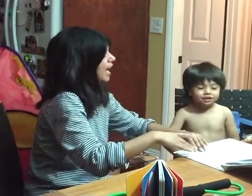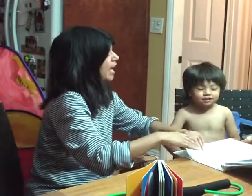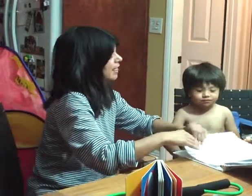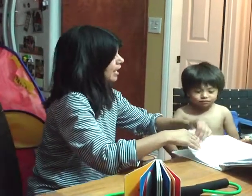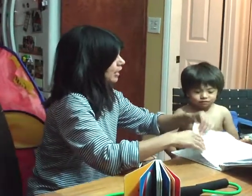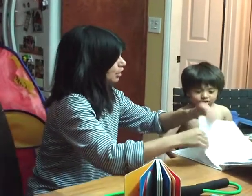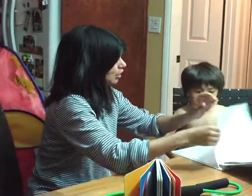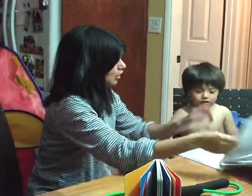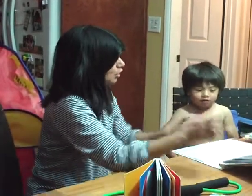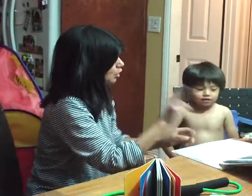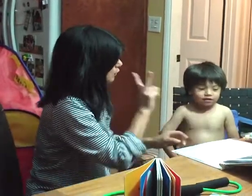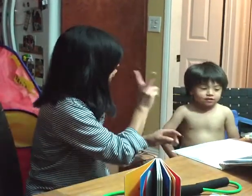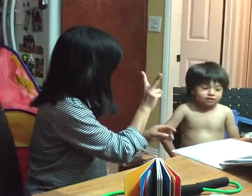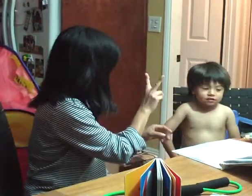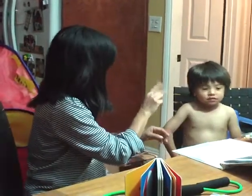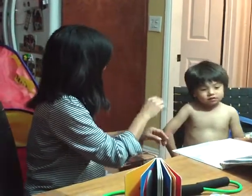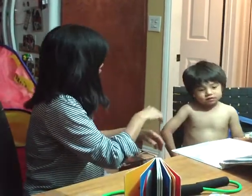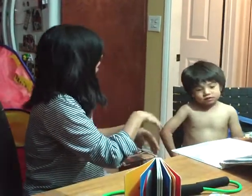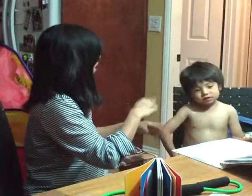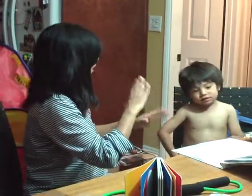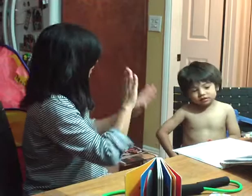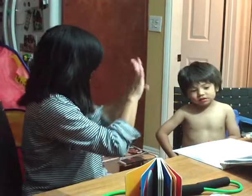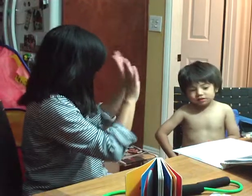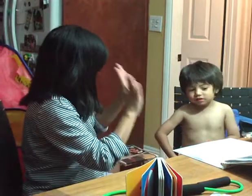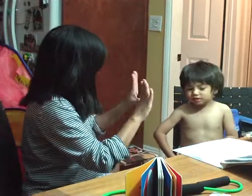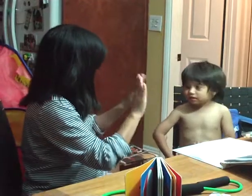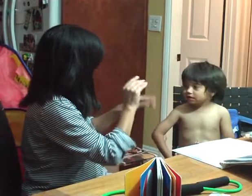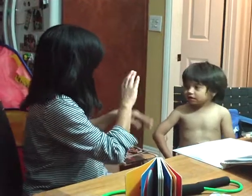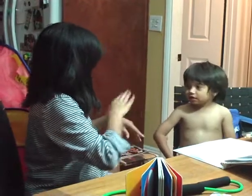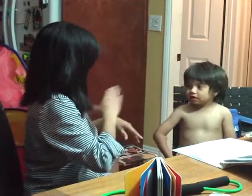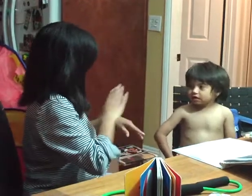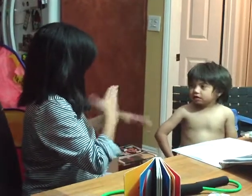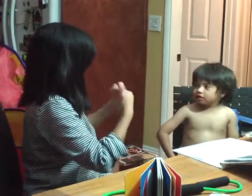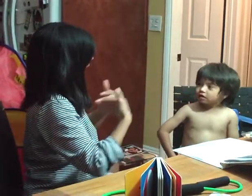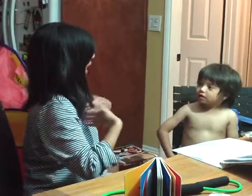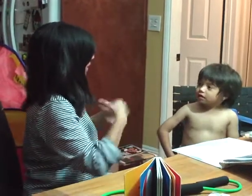And then you have two of them. On Sunday, Christopher has...